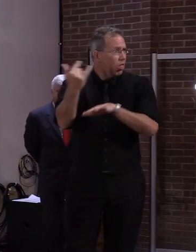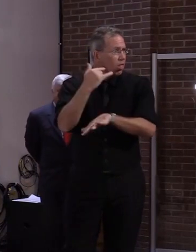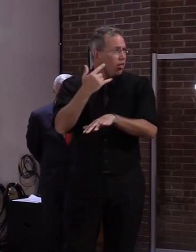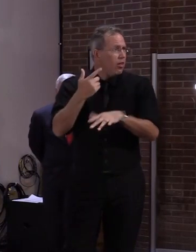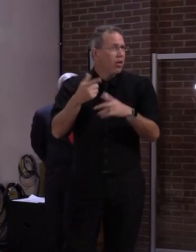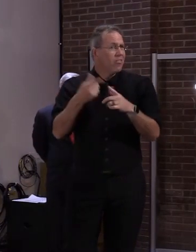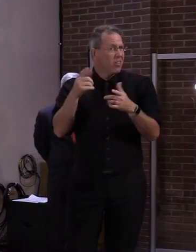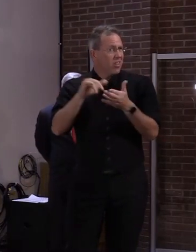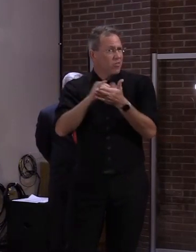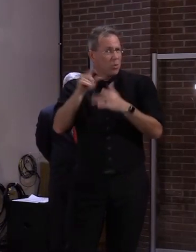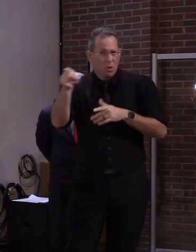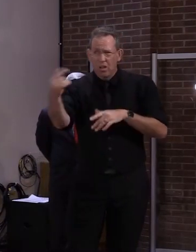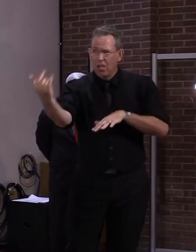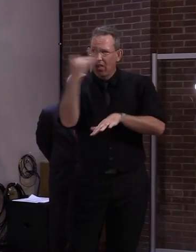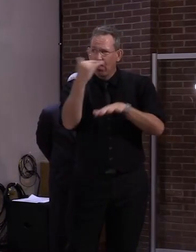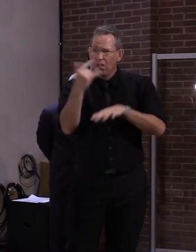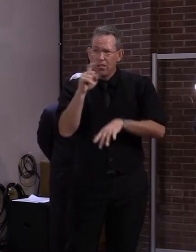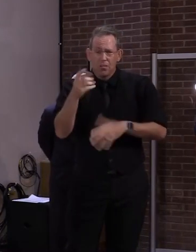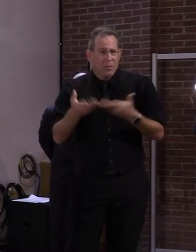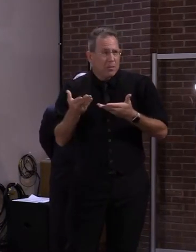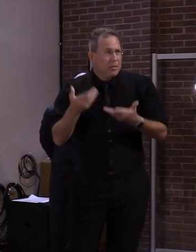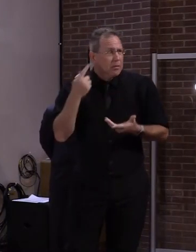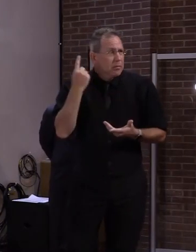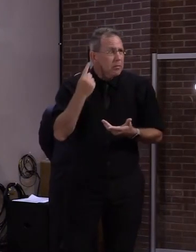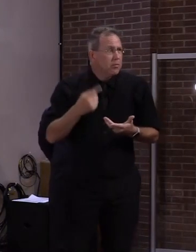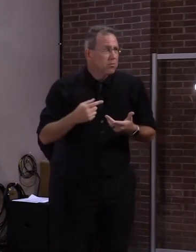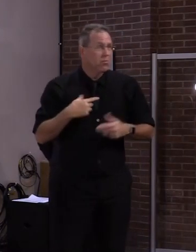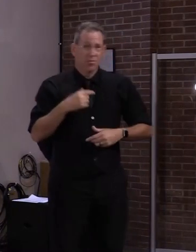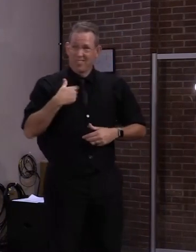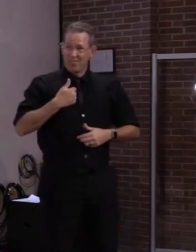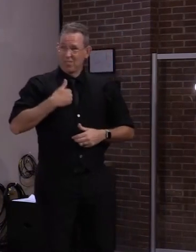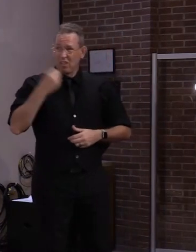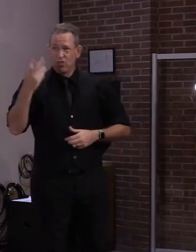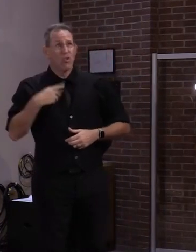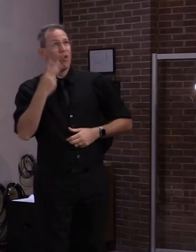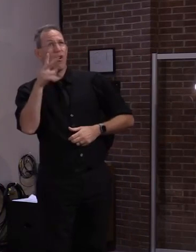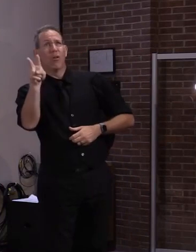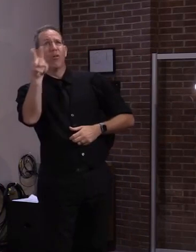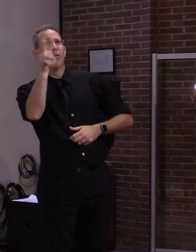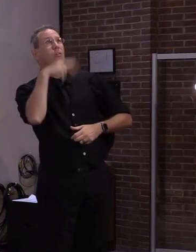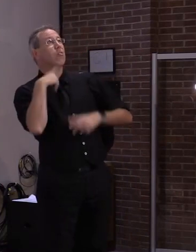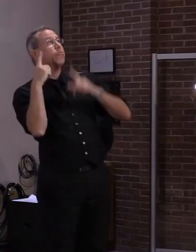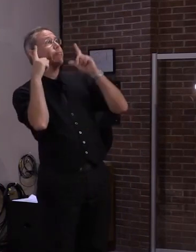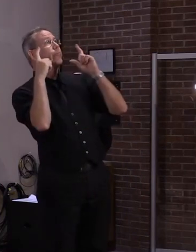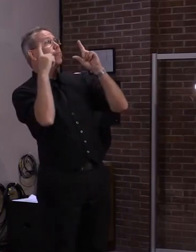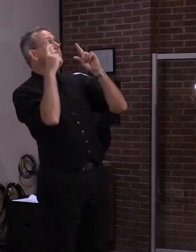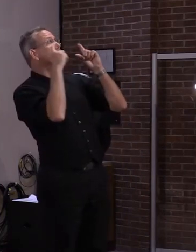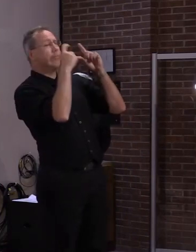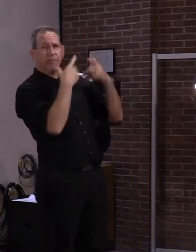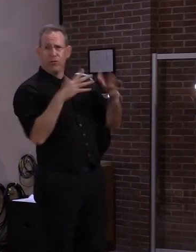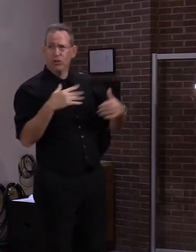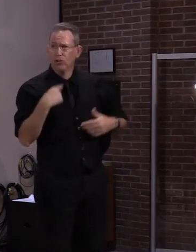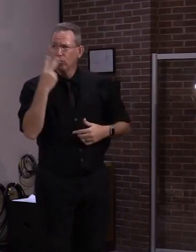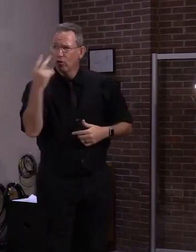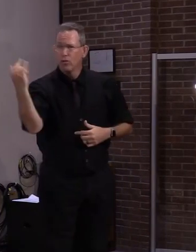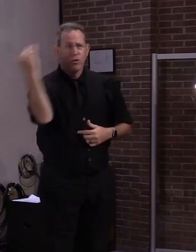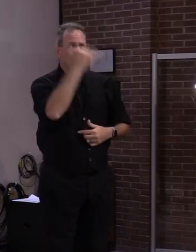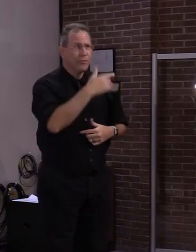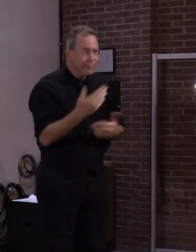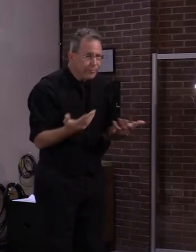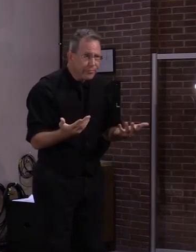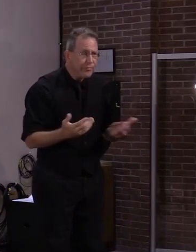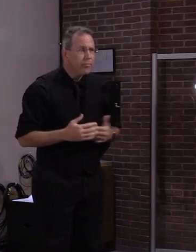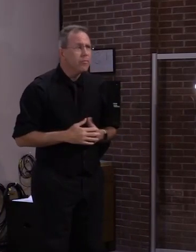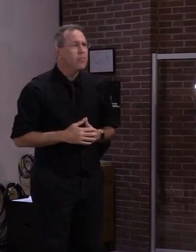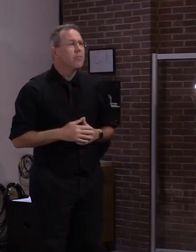actually saw one and got a picture of it so i'll be checking in with that but if you hear if your people hear anything i always